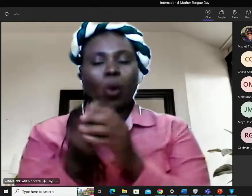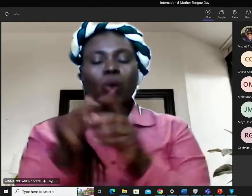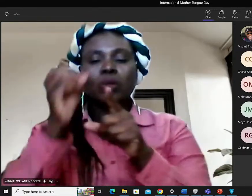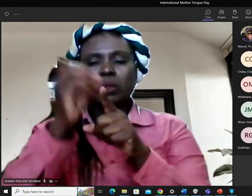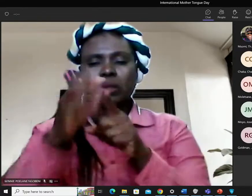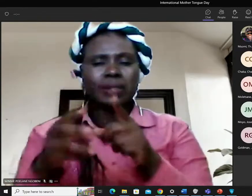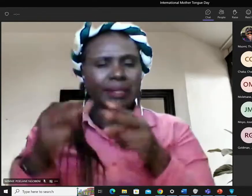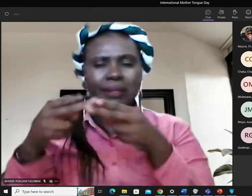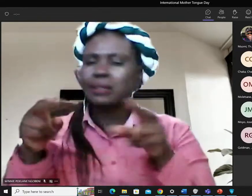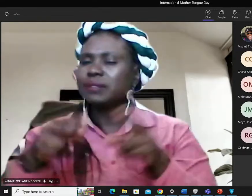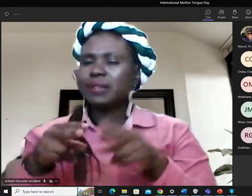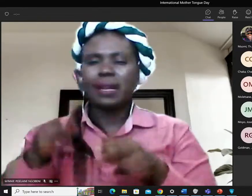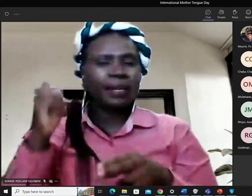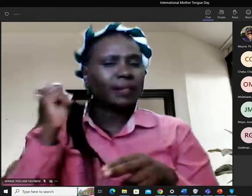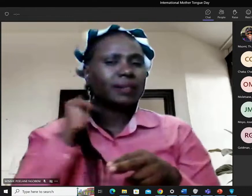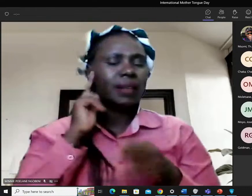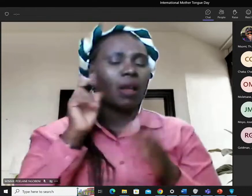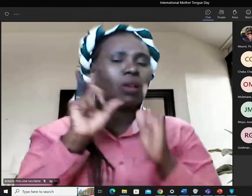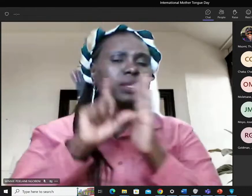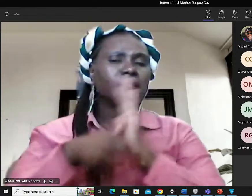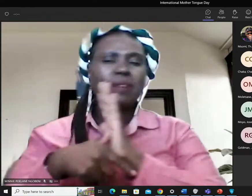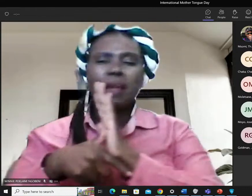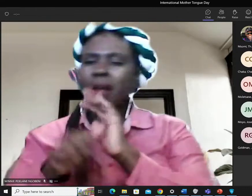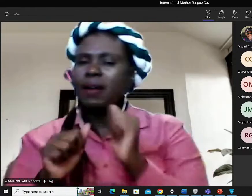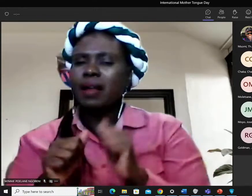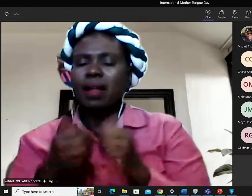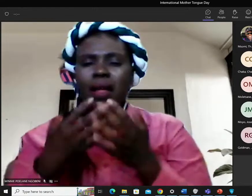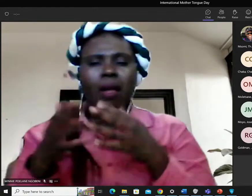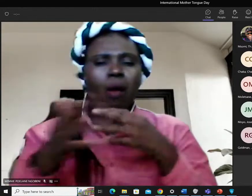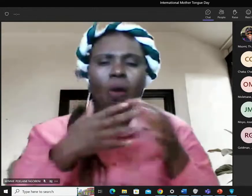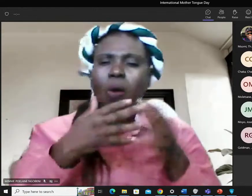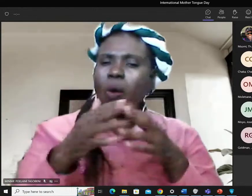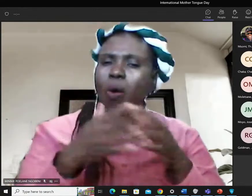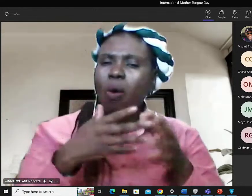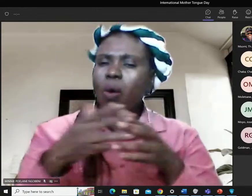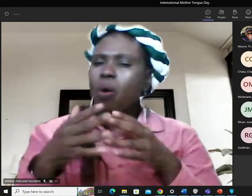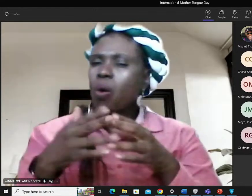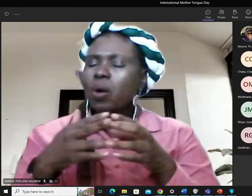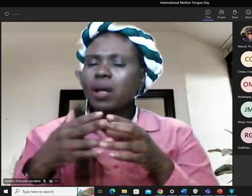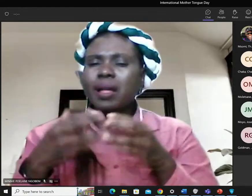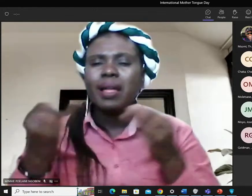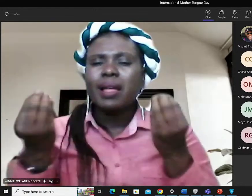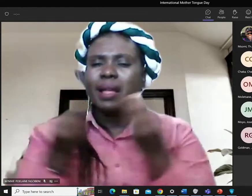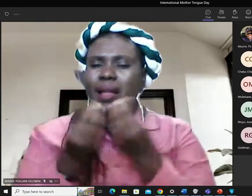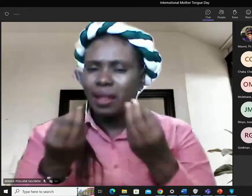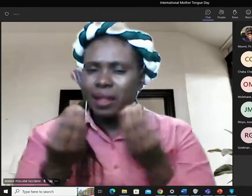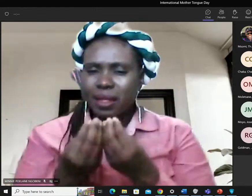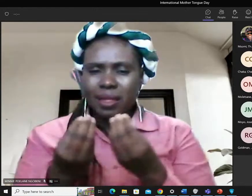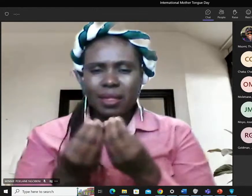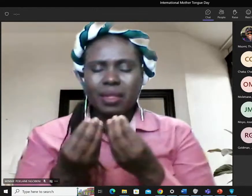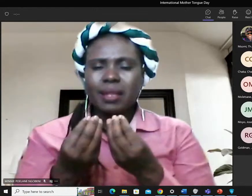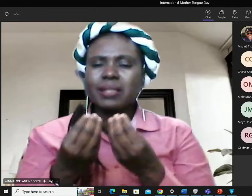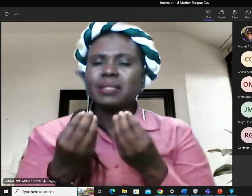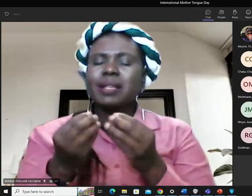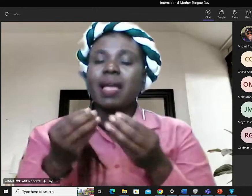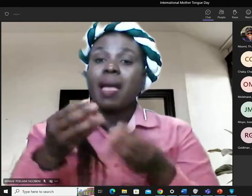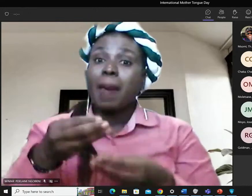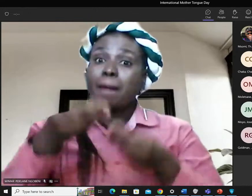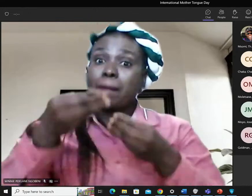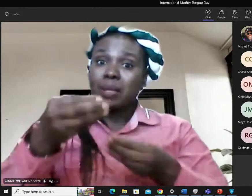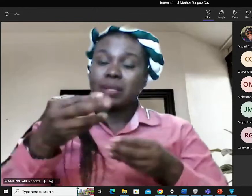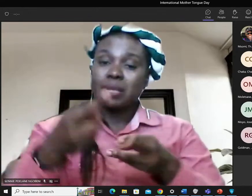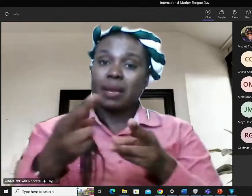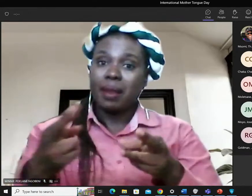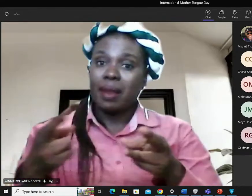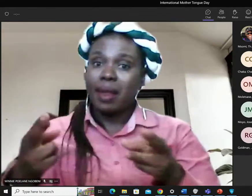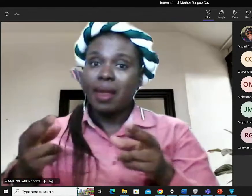they have a disability or they may have a particular preference. The material must be accessible, must